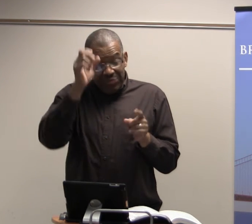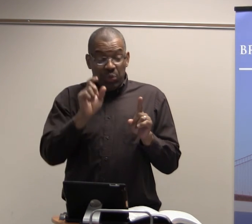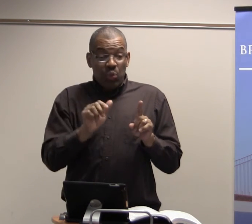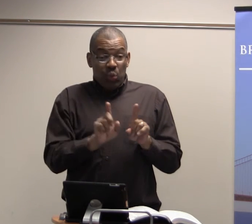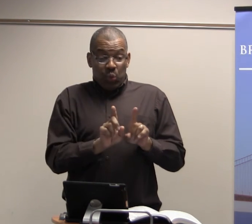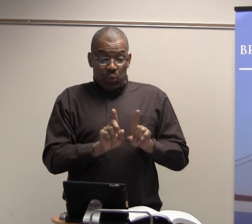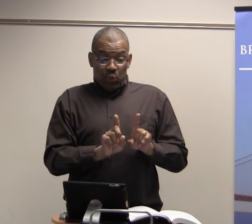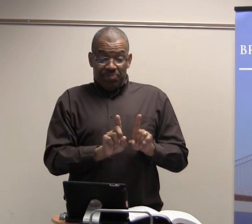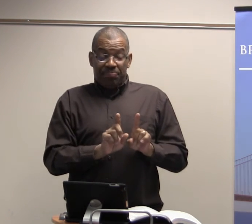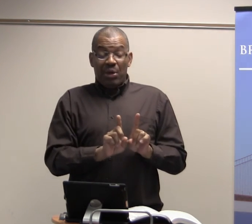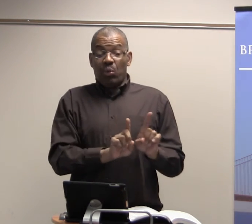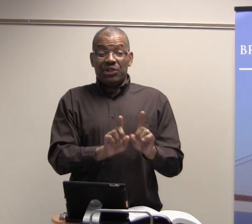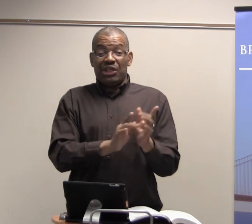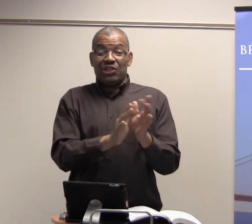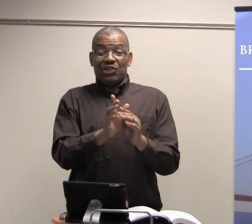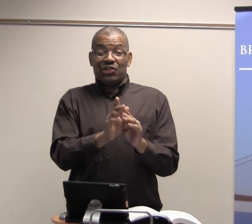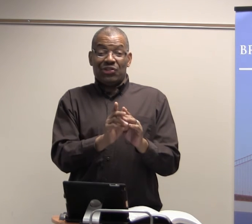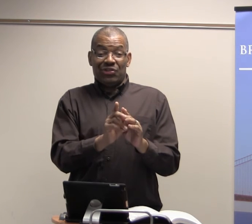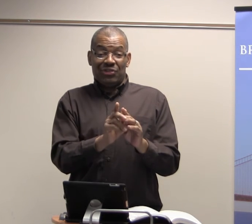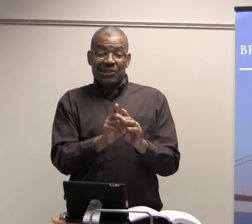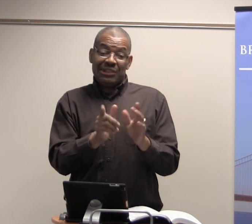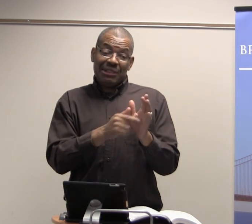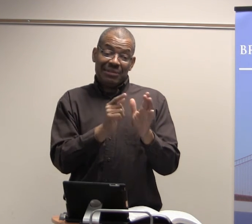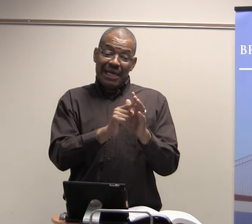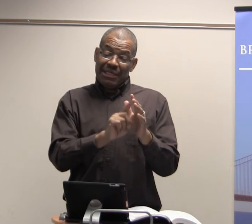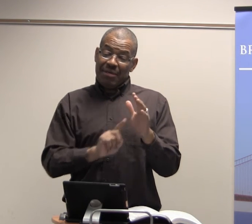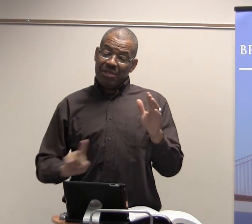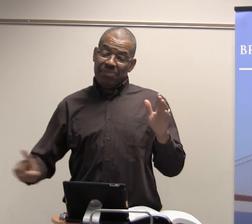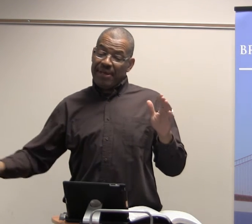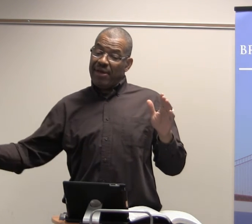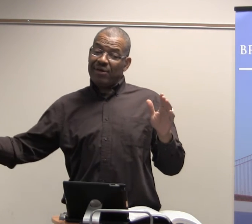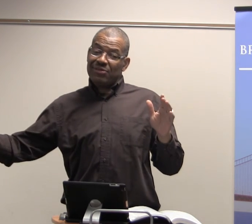devil been with Jesus. Sometimes he disappears.